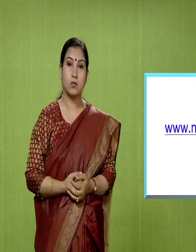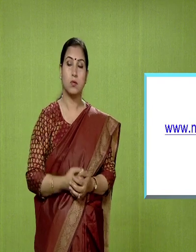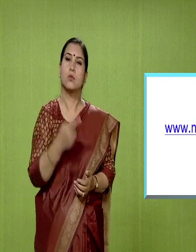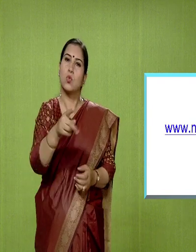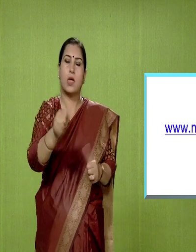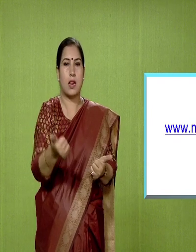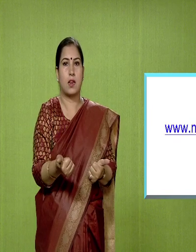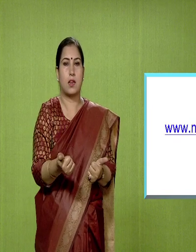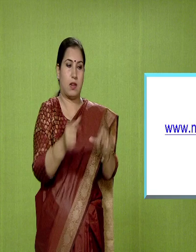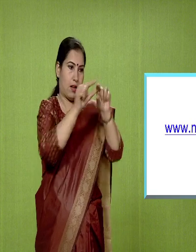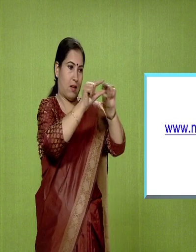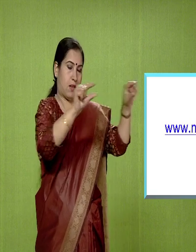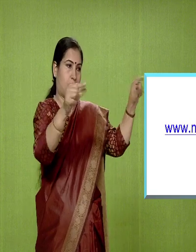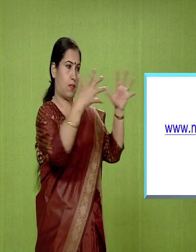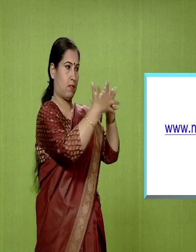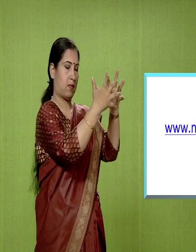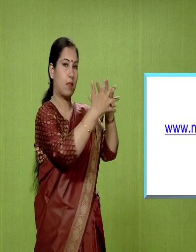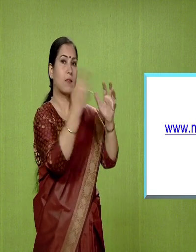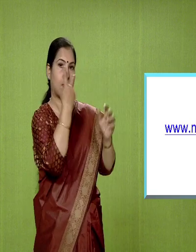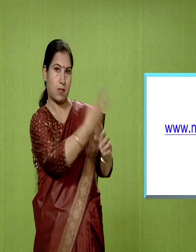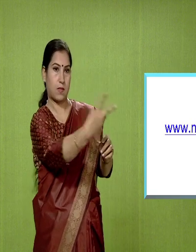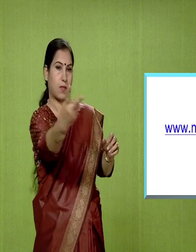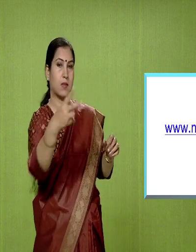you can visit our website